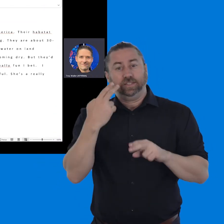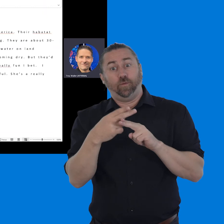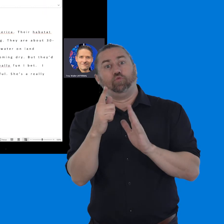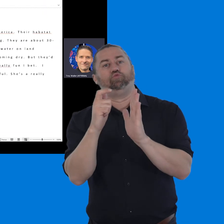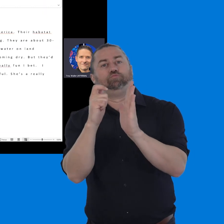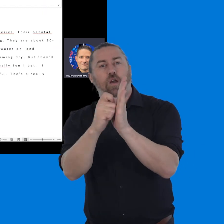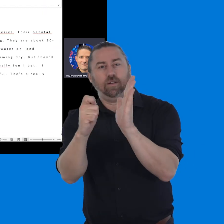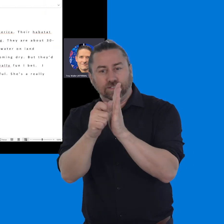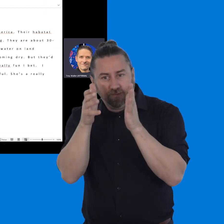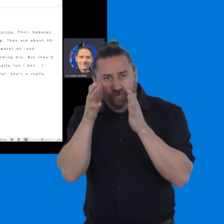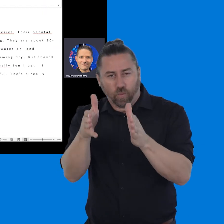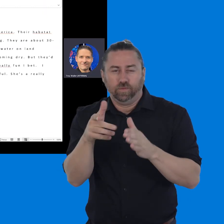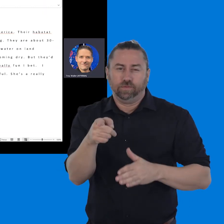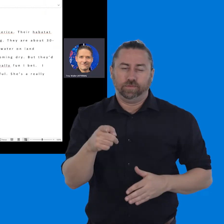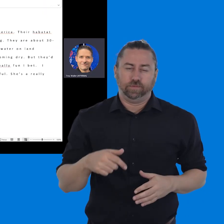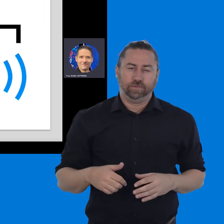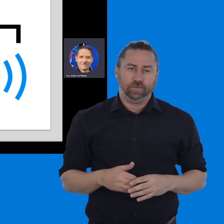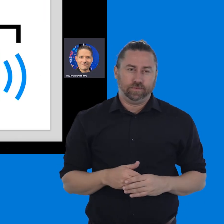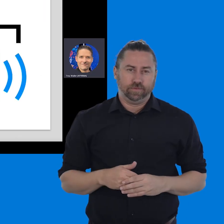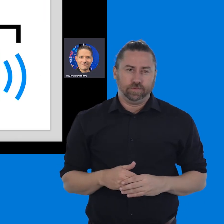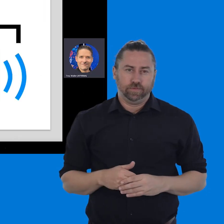supportive for them when they write.